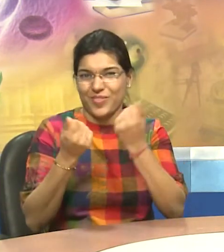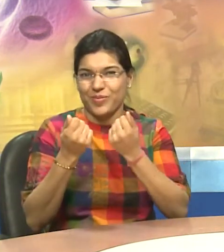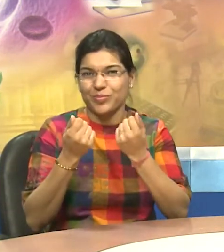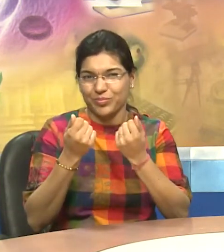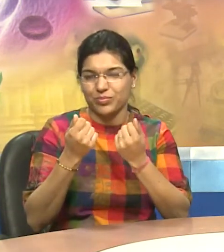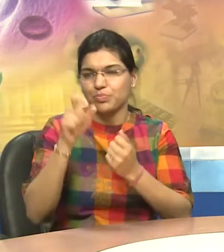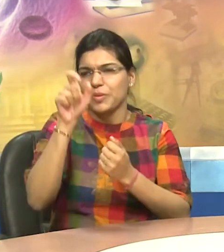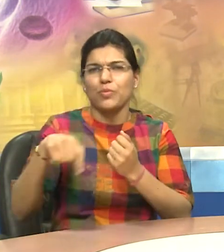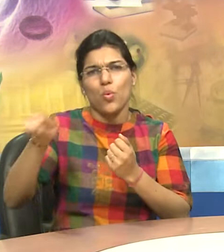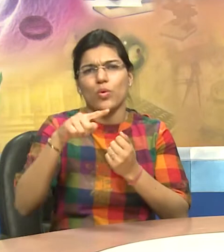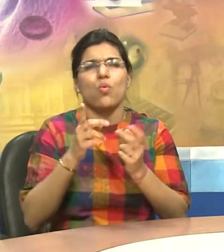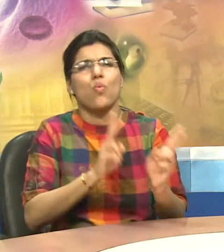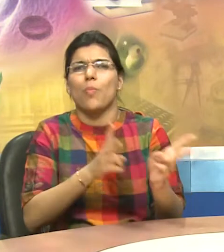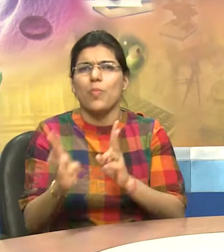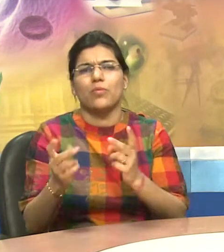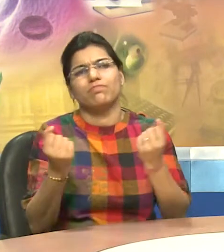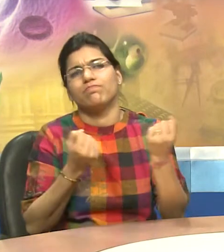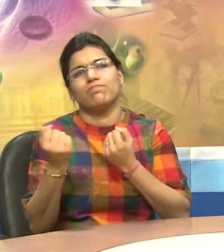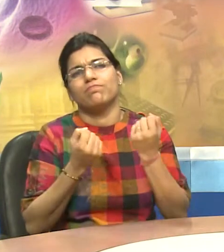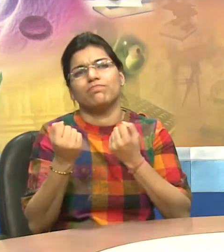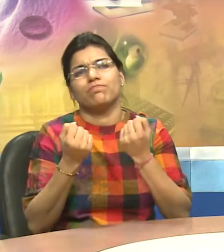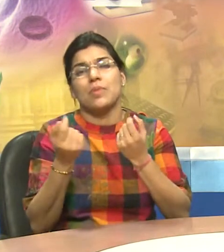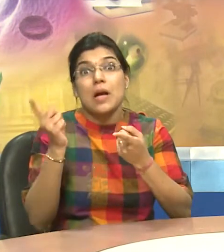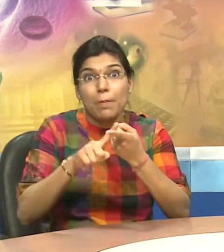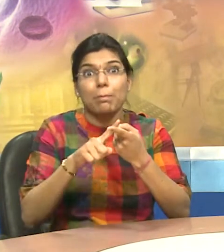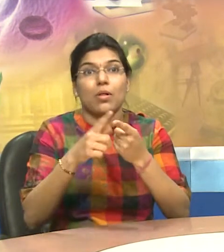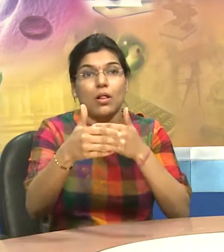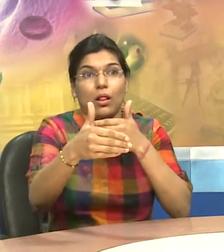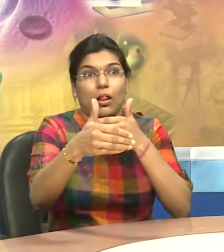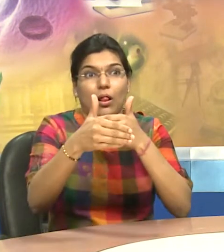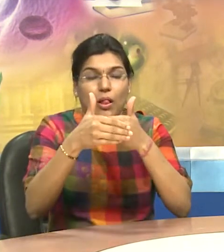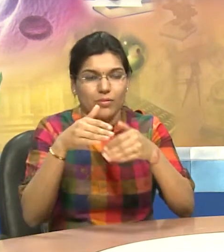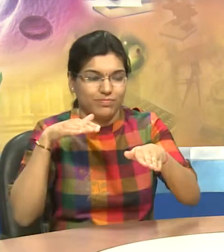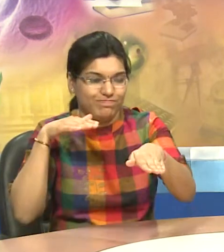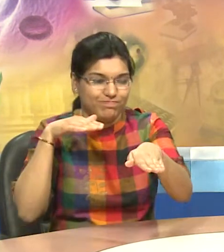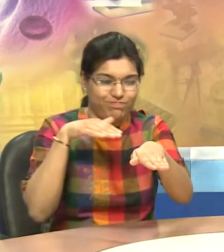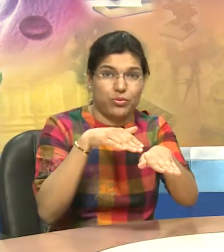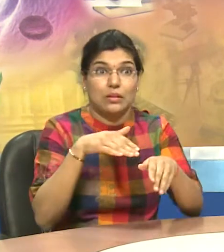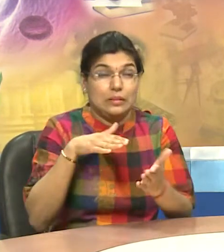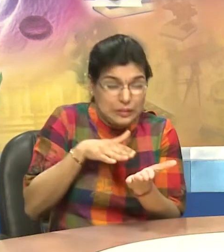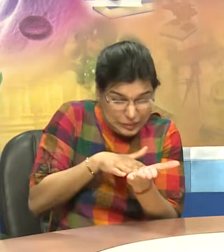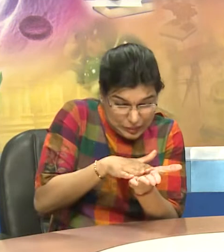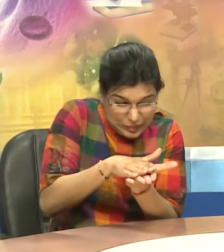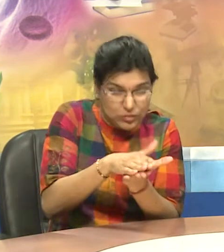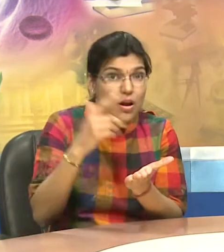Thirdly, when someone is driving on the road and similarly they stop